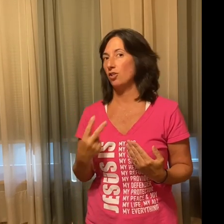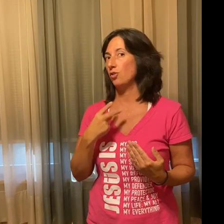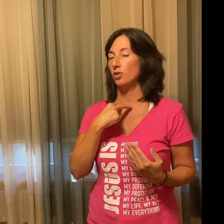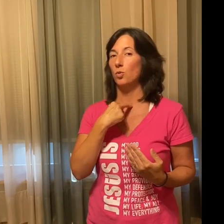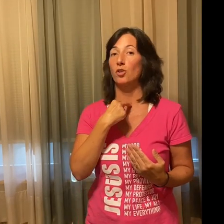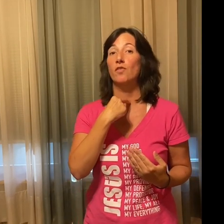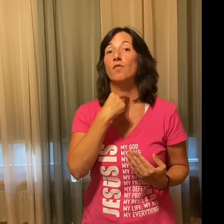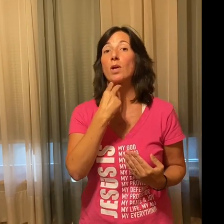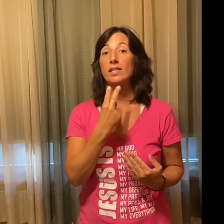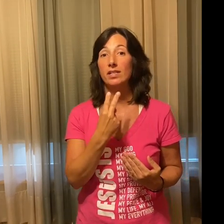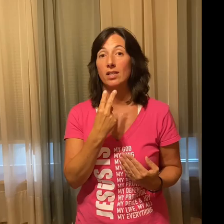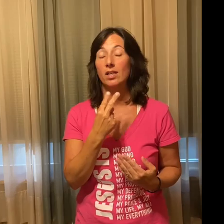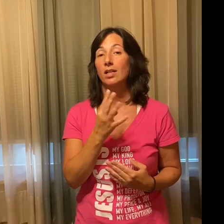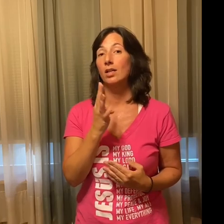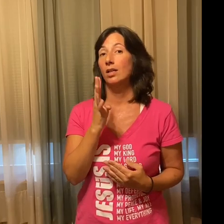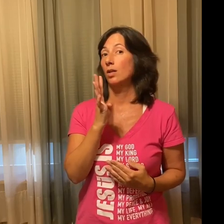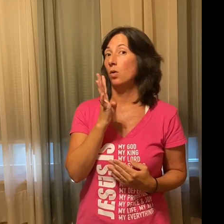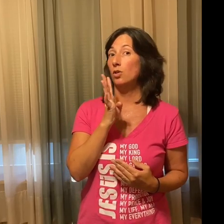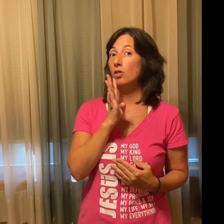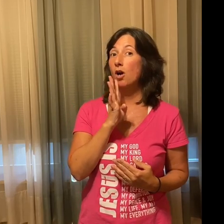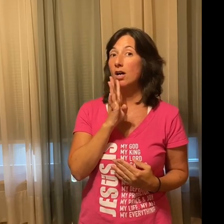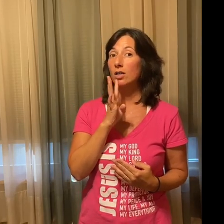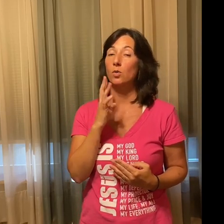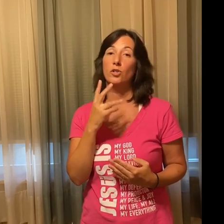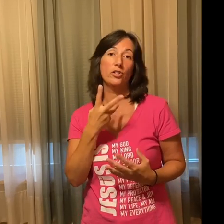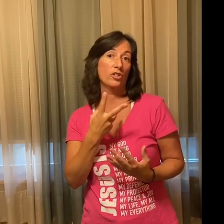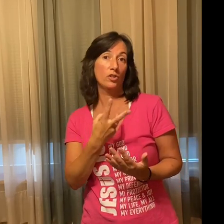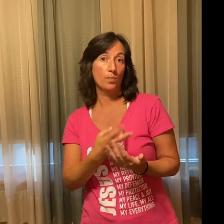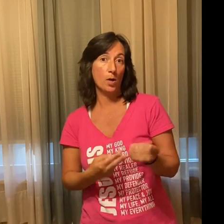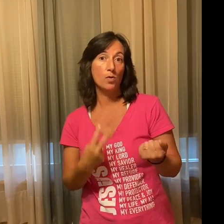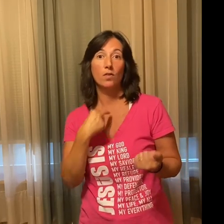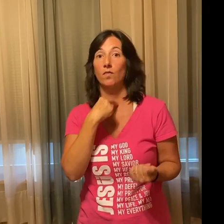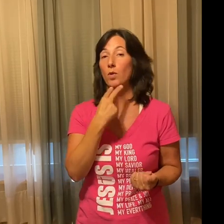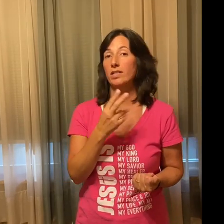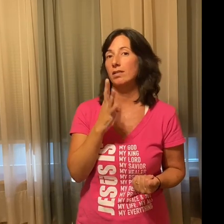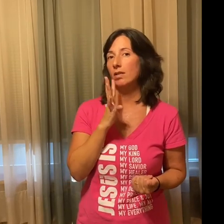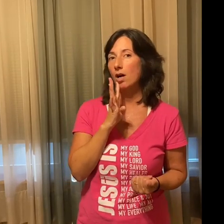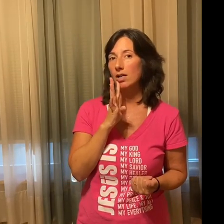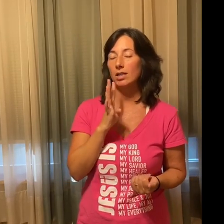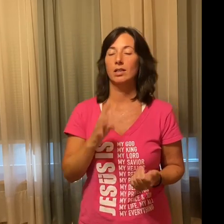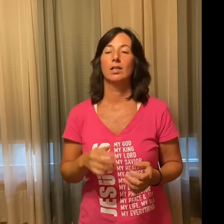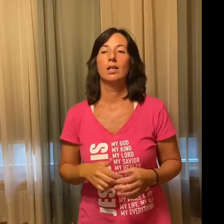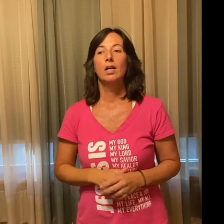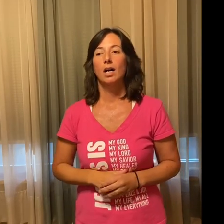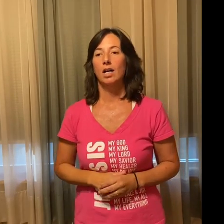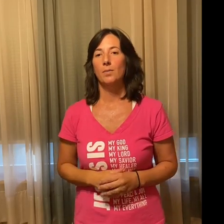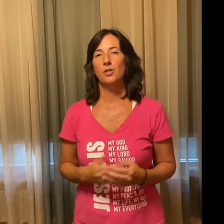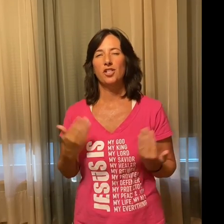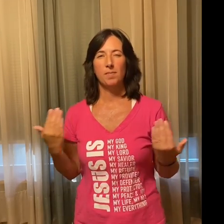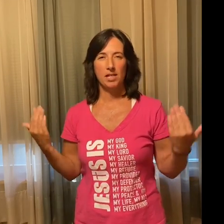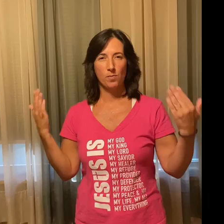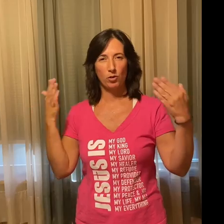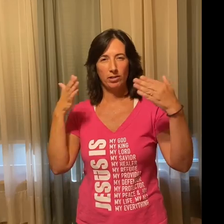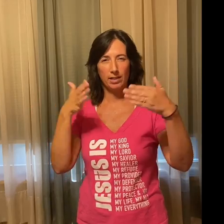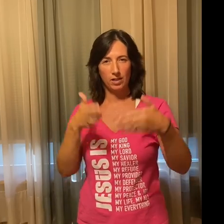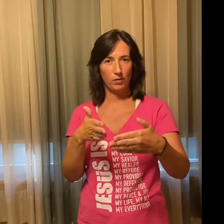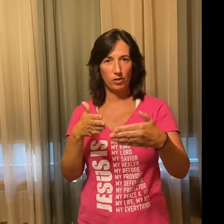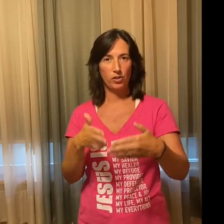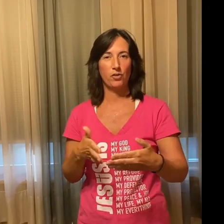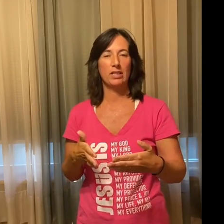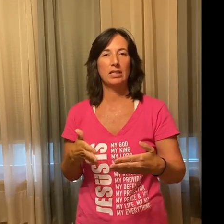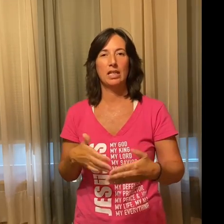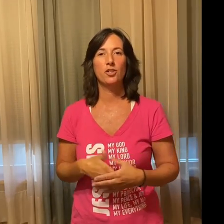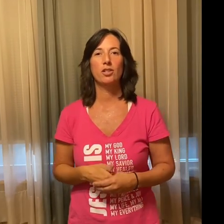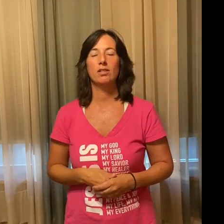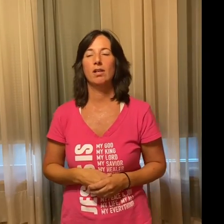we're going to use the word voice or talk, or you can do both, voice and talk. It just makes more sense for